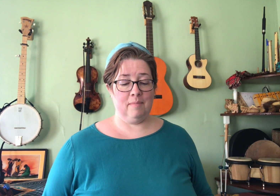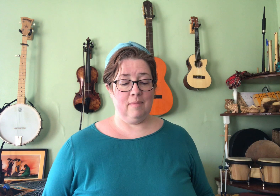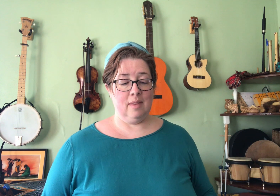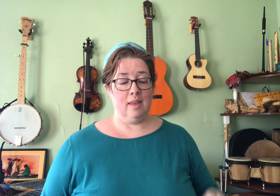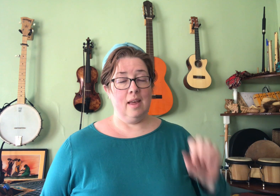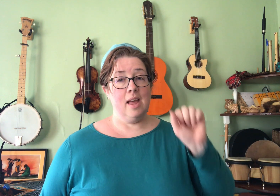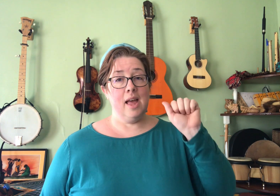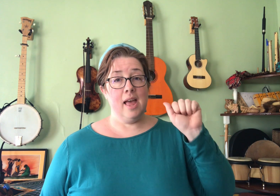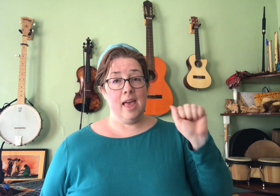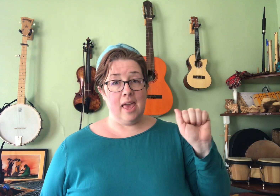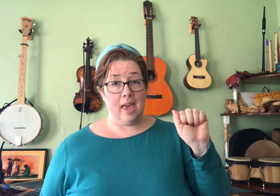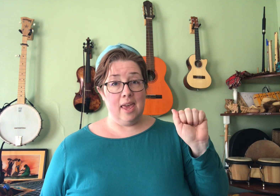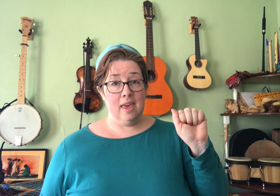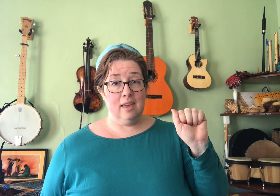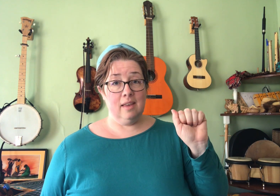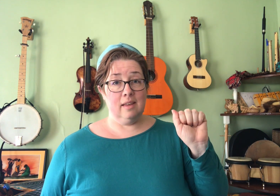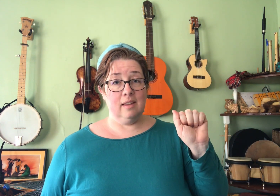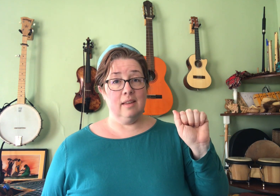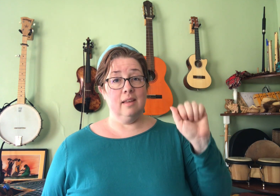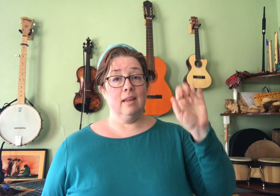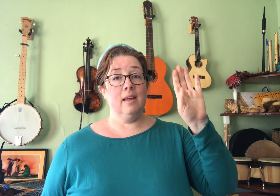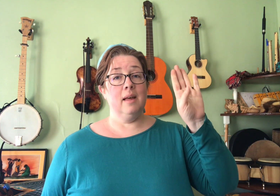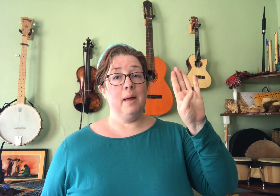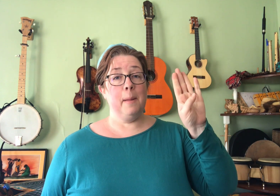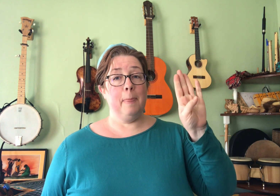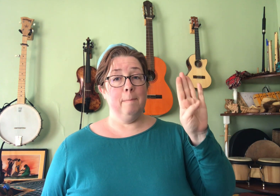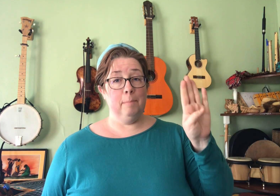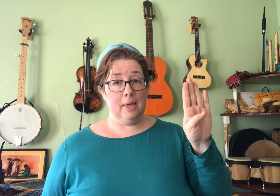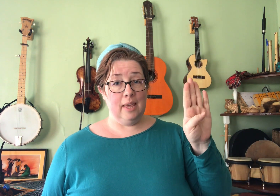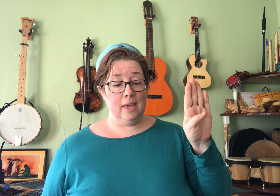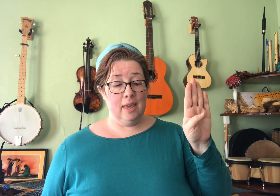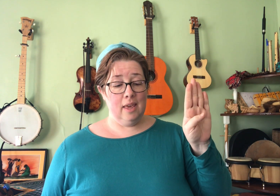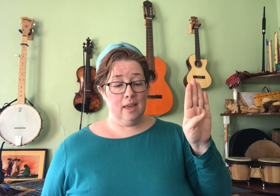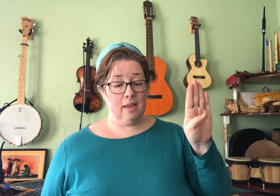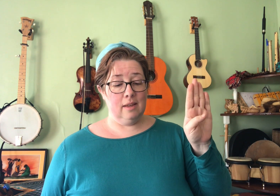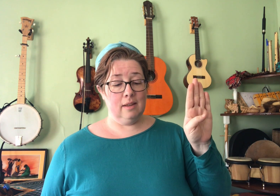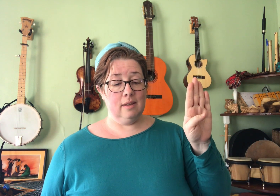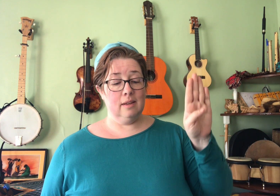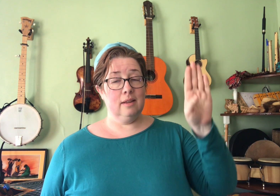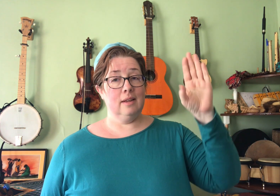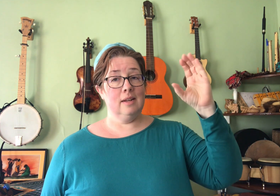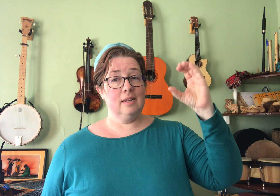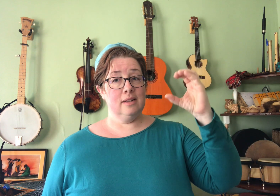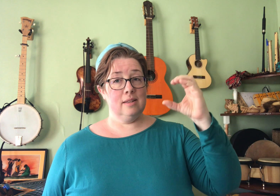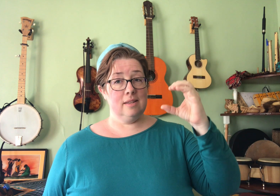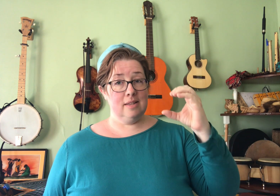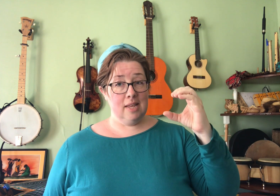A. B. C.